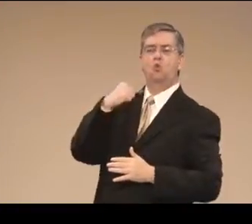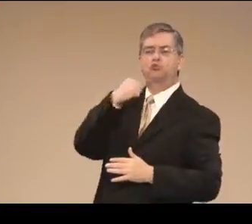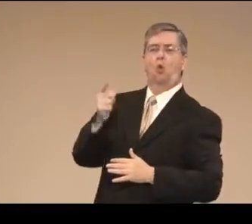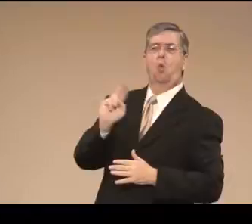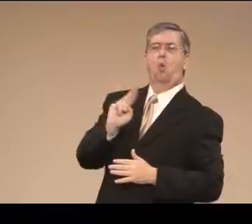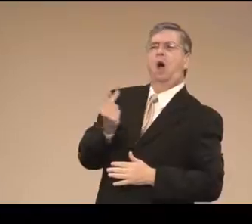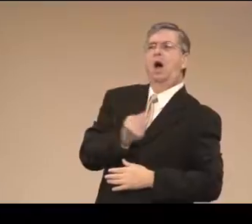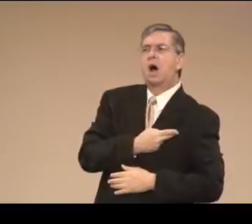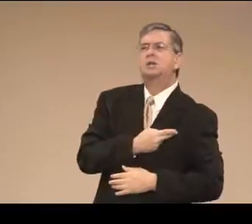told us of,